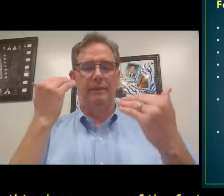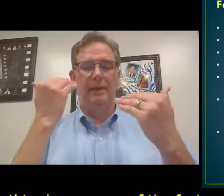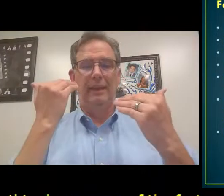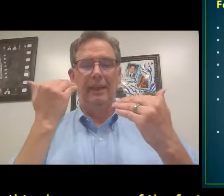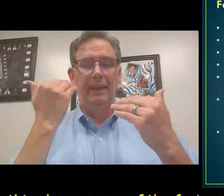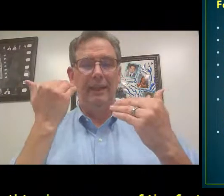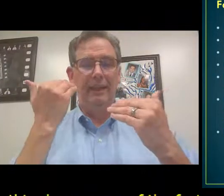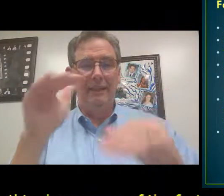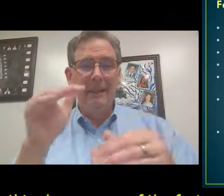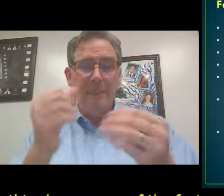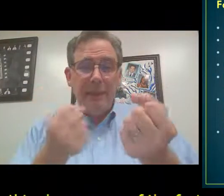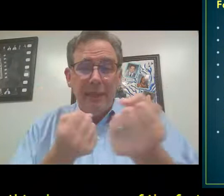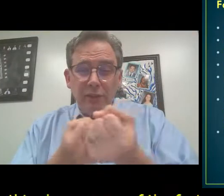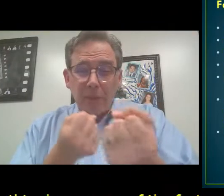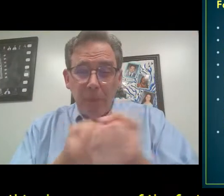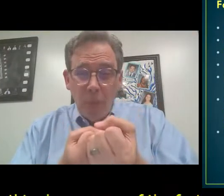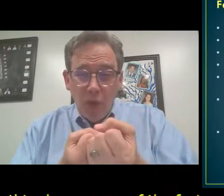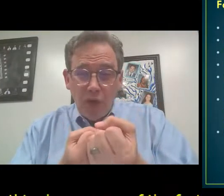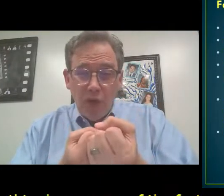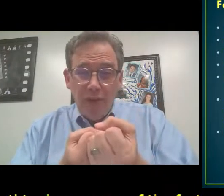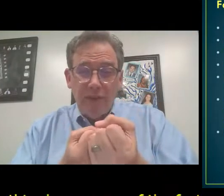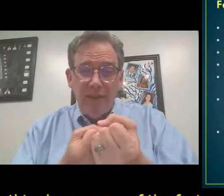It talks about limited experience,